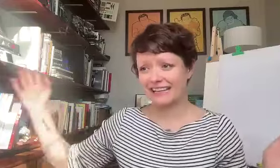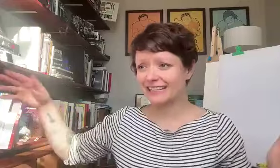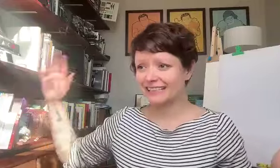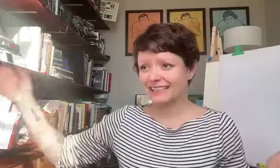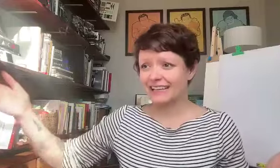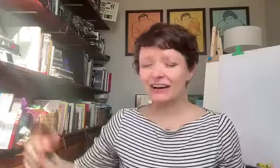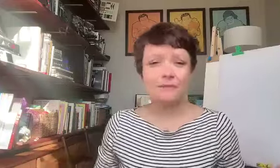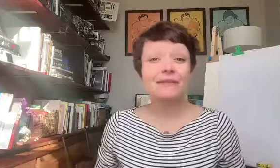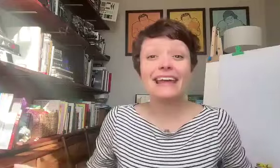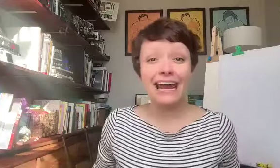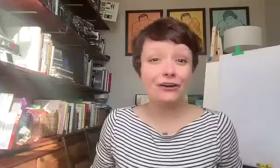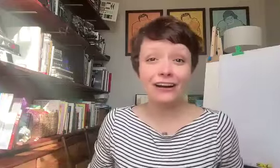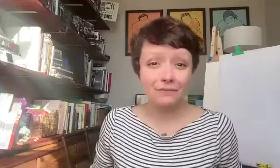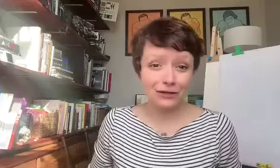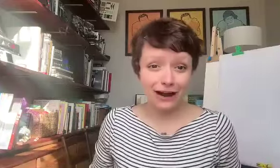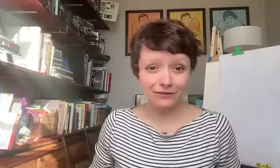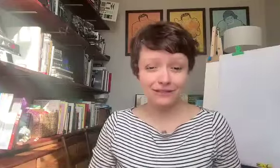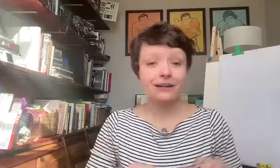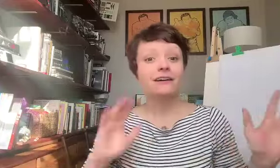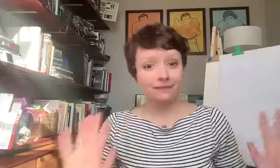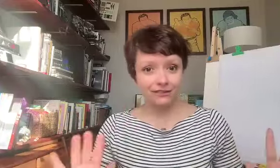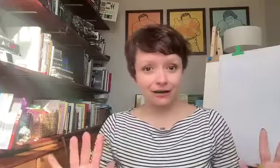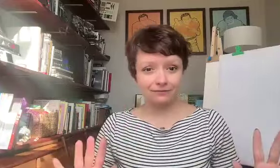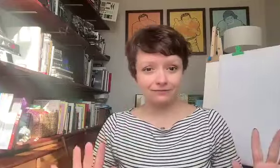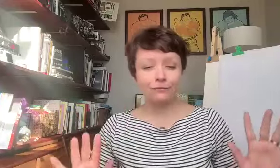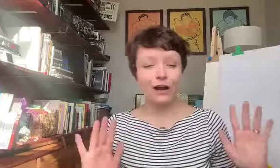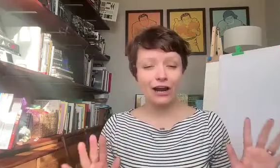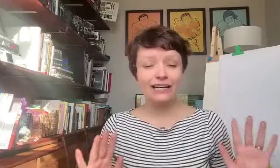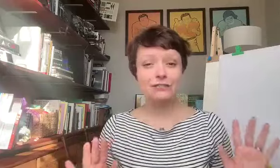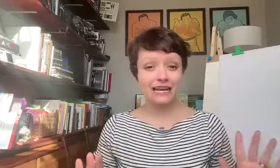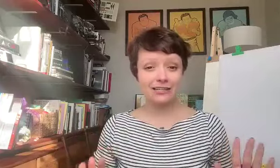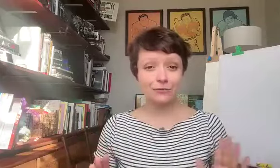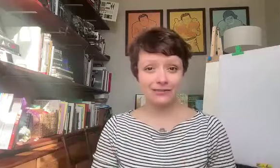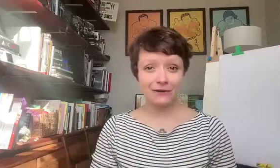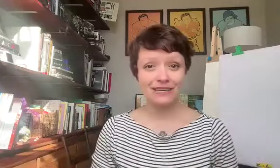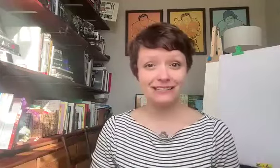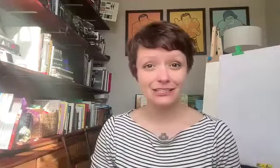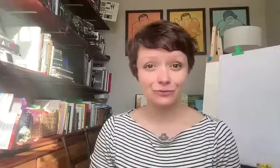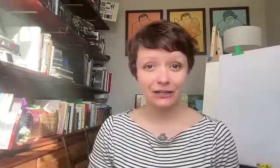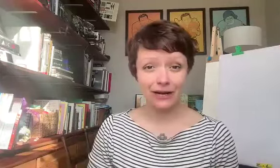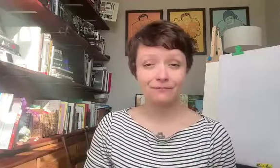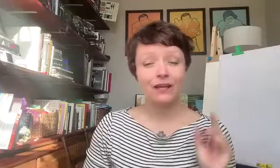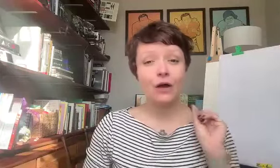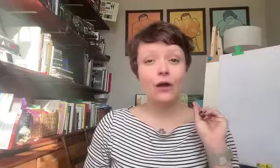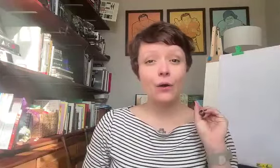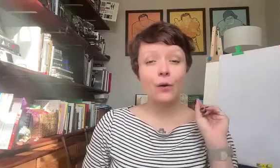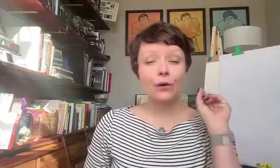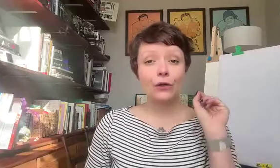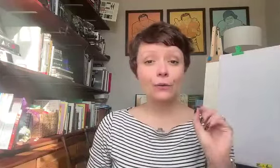like, I don't know, maybe they cater and come to your house. So we are going to do days of the week, though, because this is really great. You